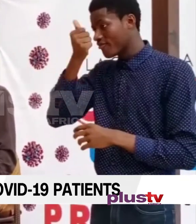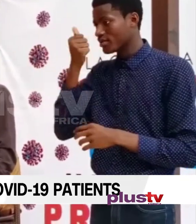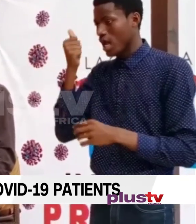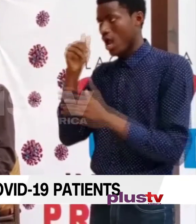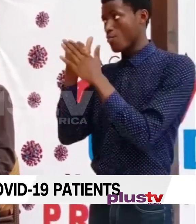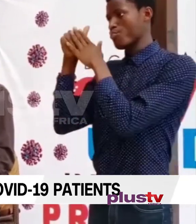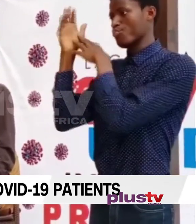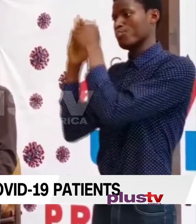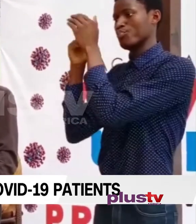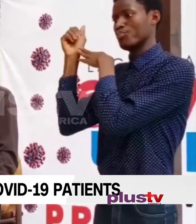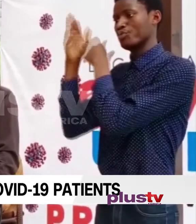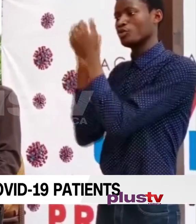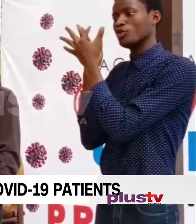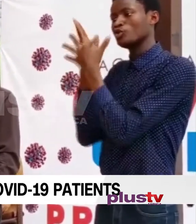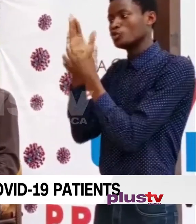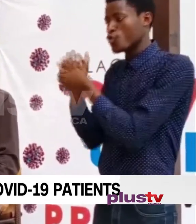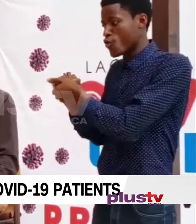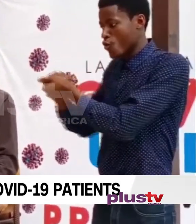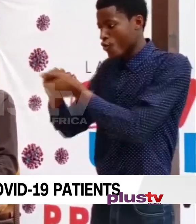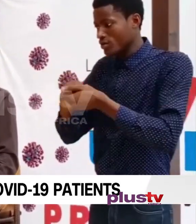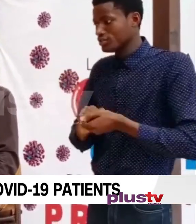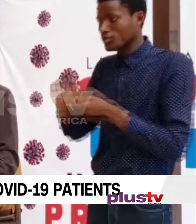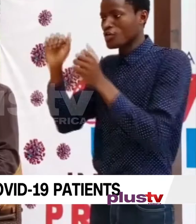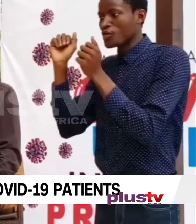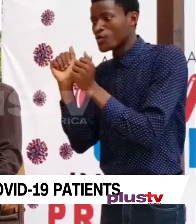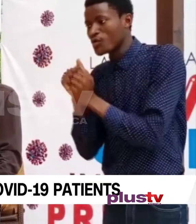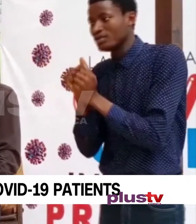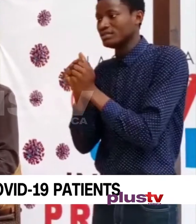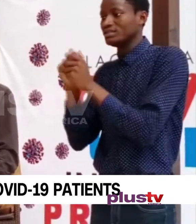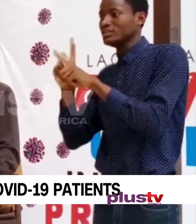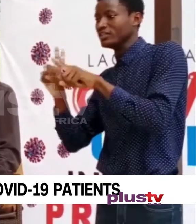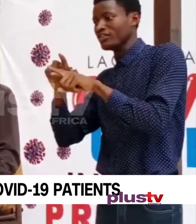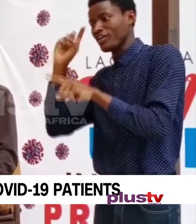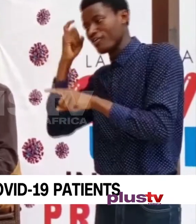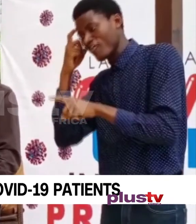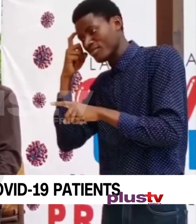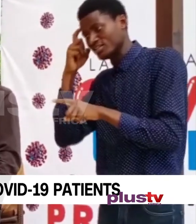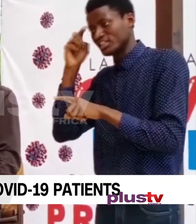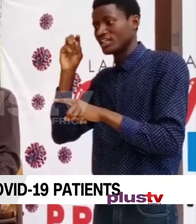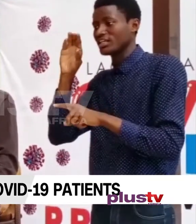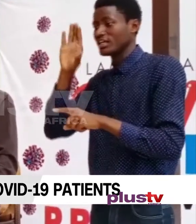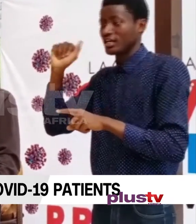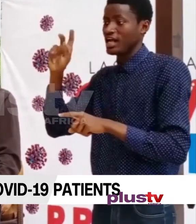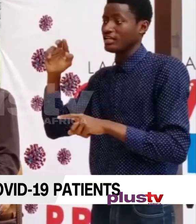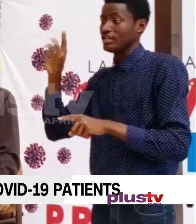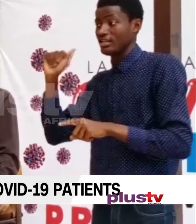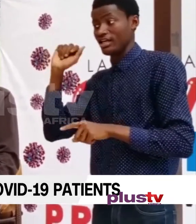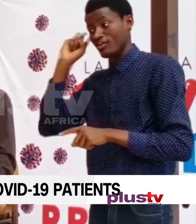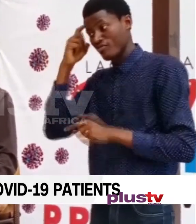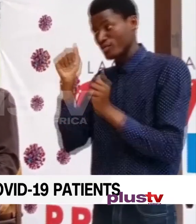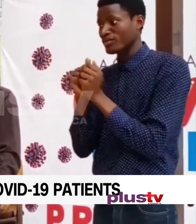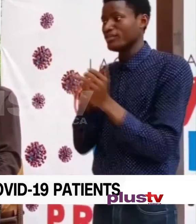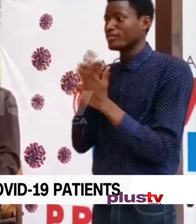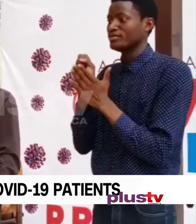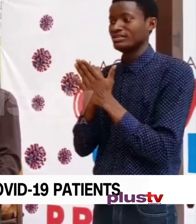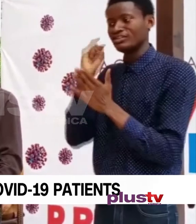built through the collaboration of the Canadian government and the Lagos state government, and it has the